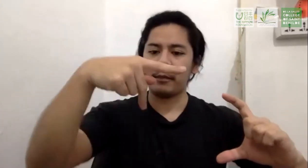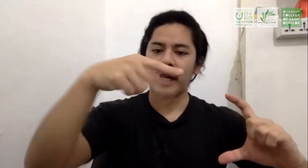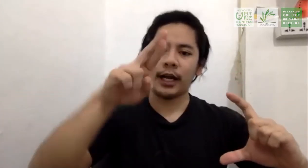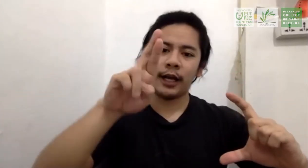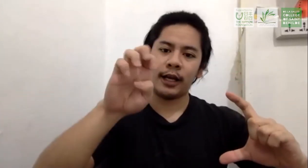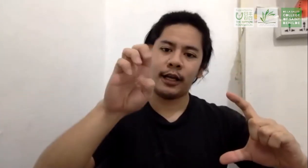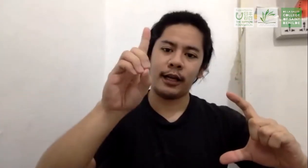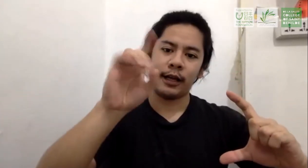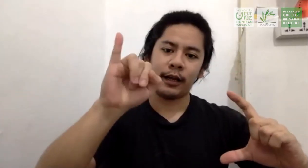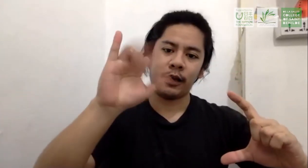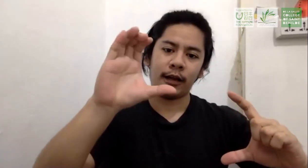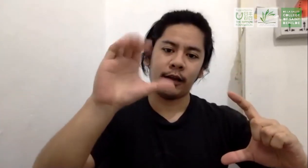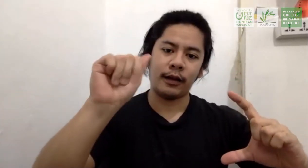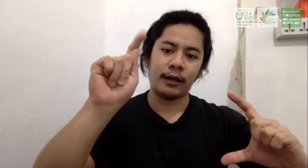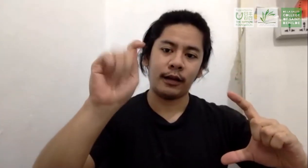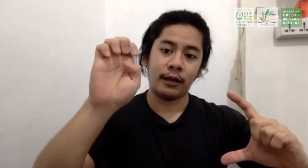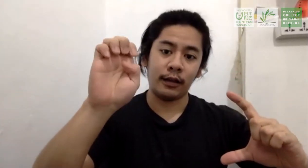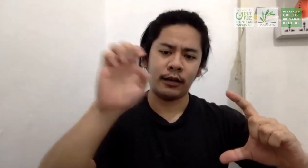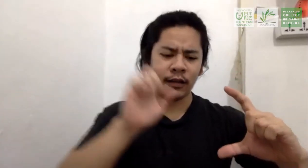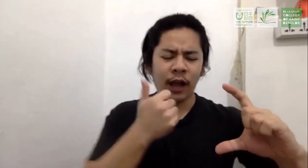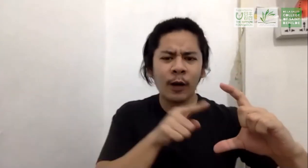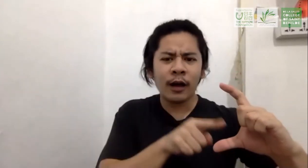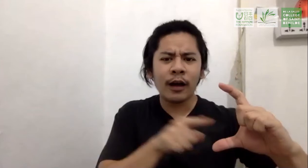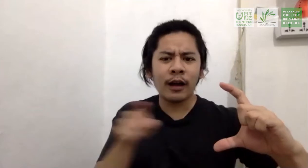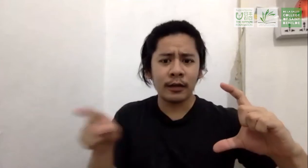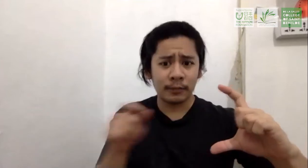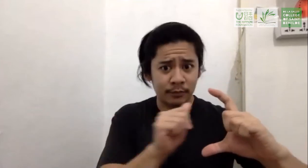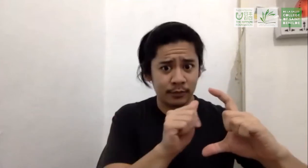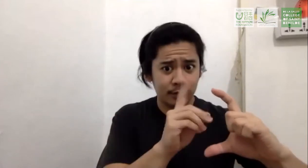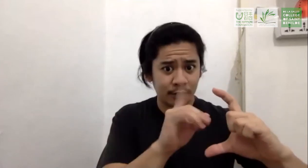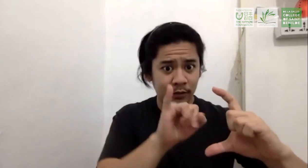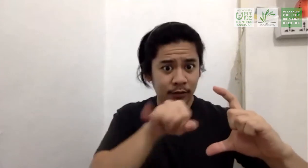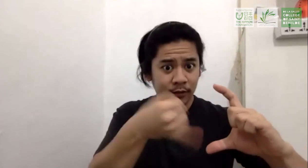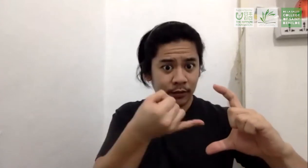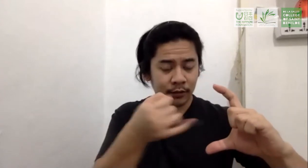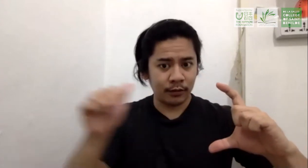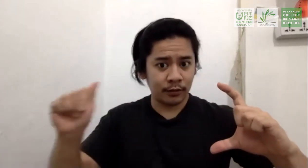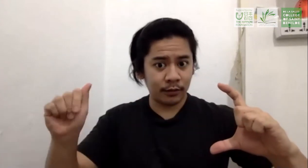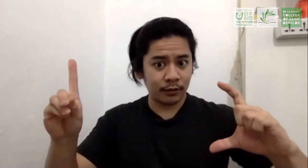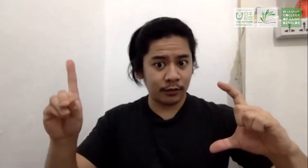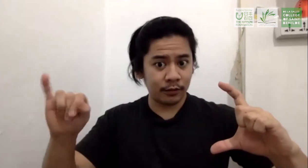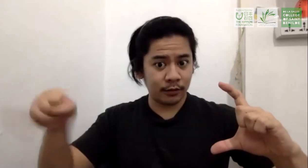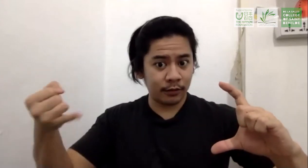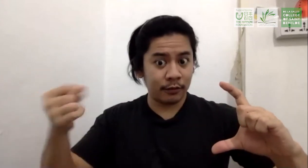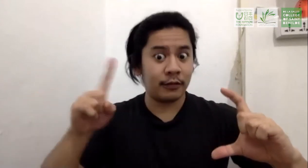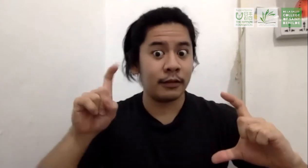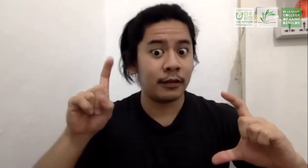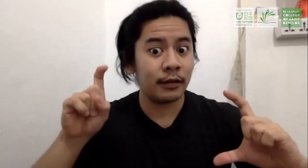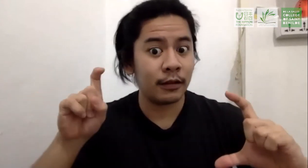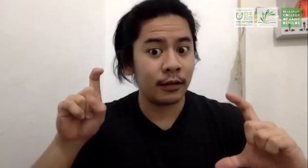answer is, well, the analysis is predicate because it's an